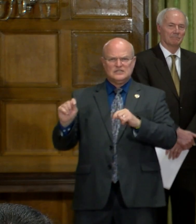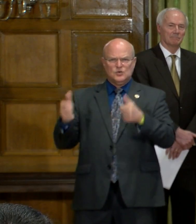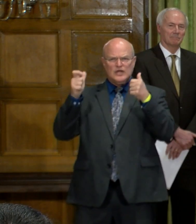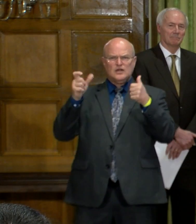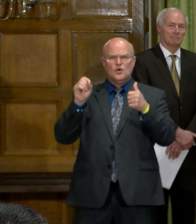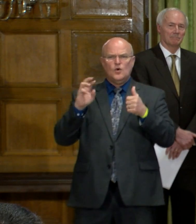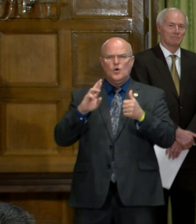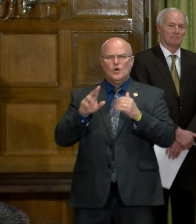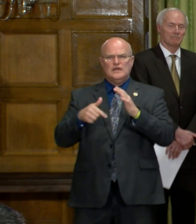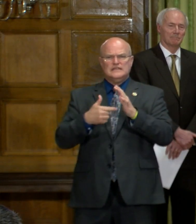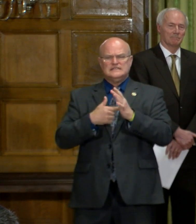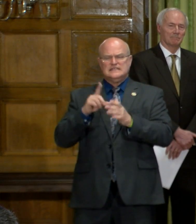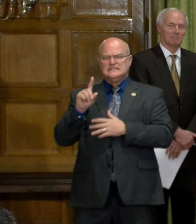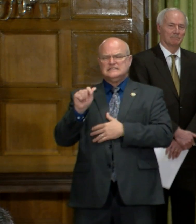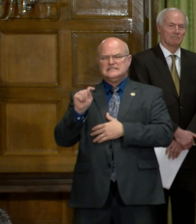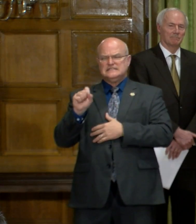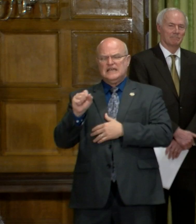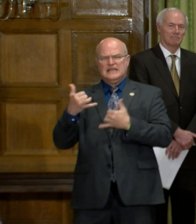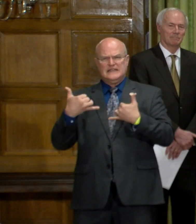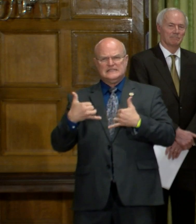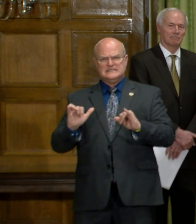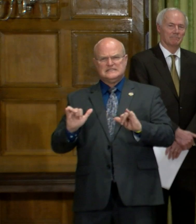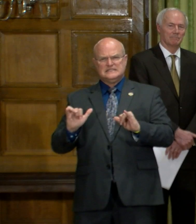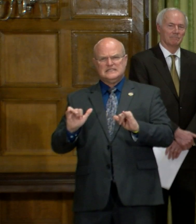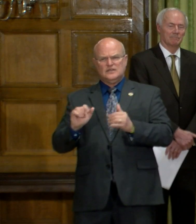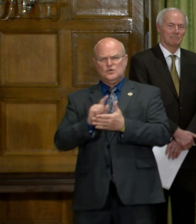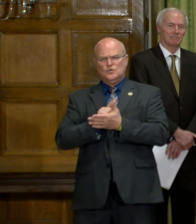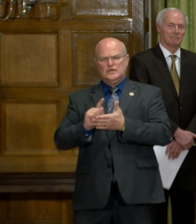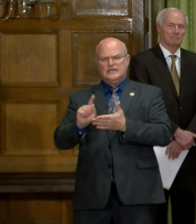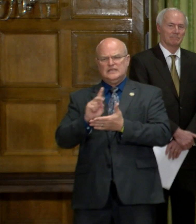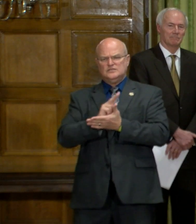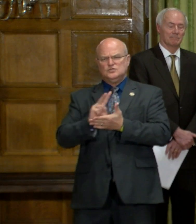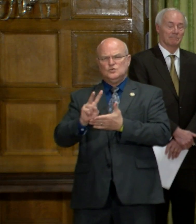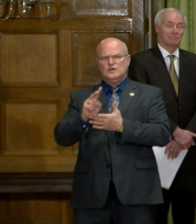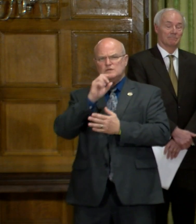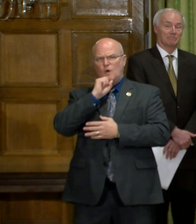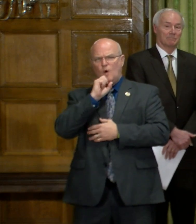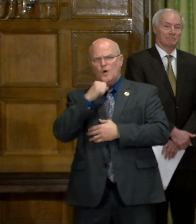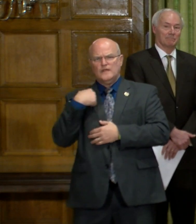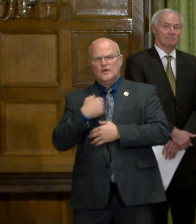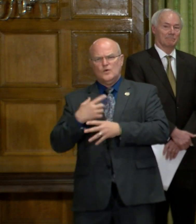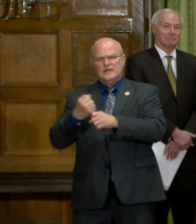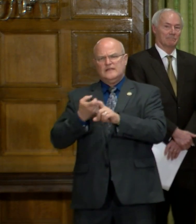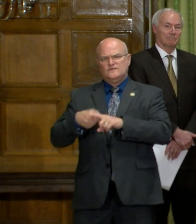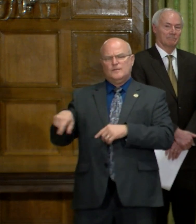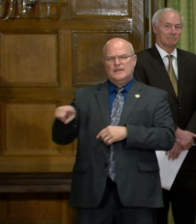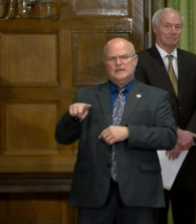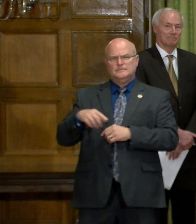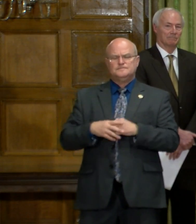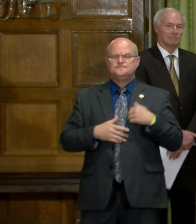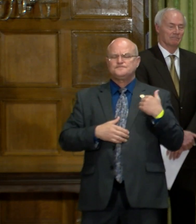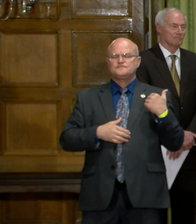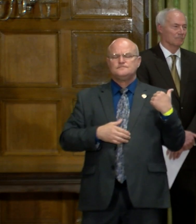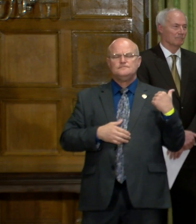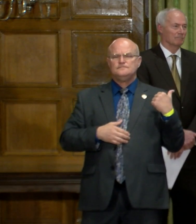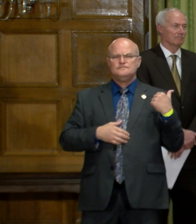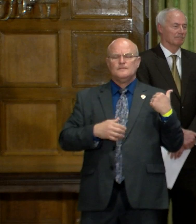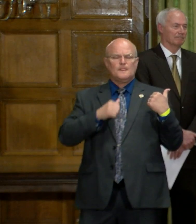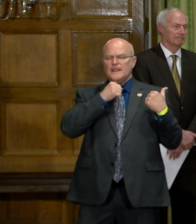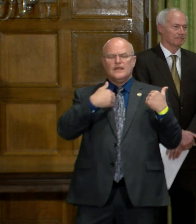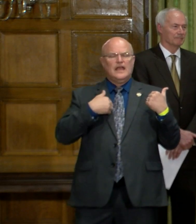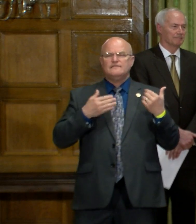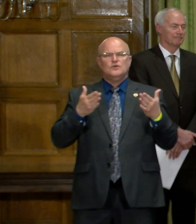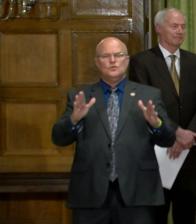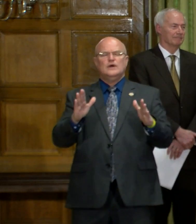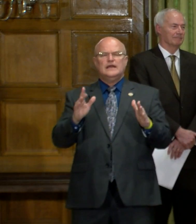quicker, or is this data that's still a week and a half, 2 weeks old that we're getting from them? Now, again, I don't have